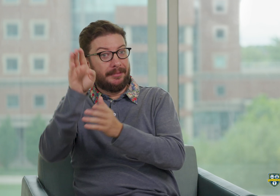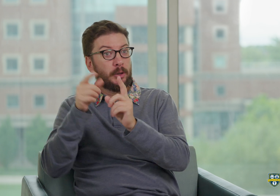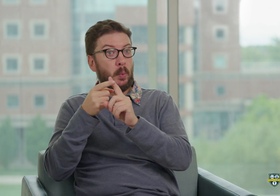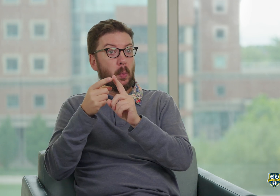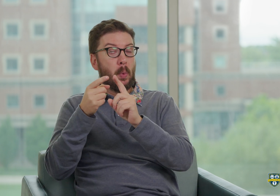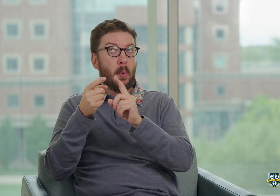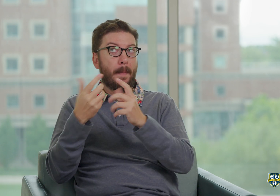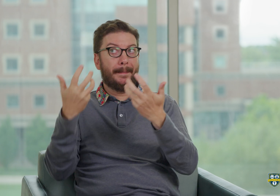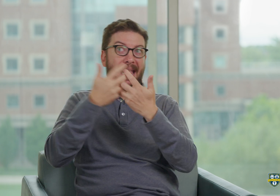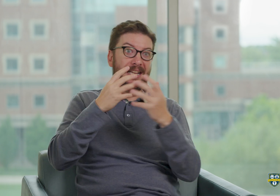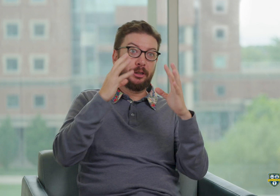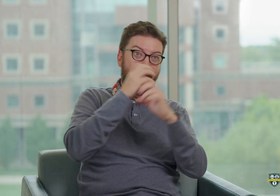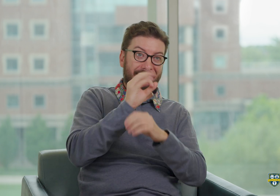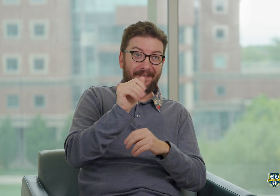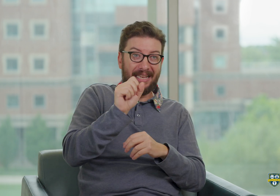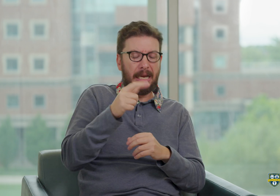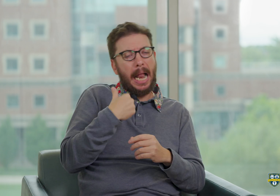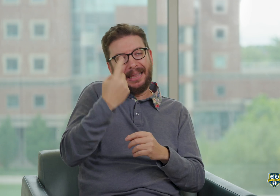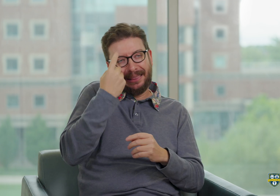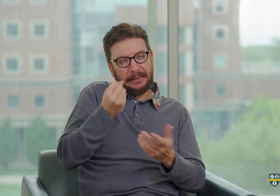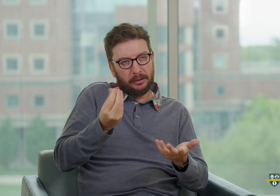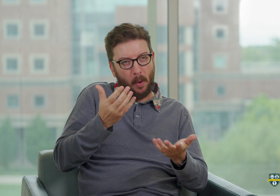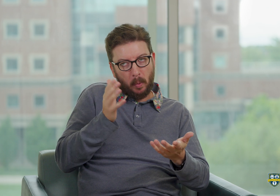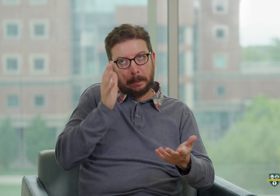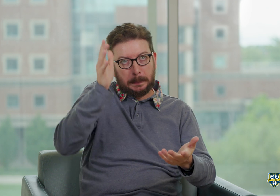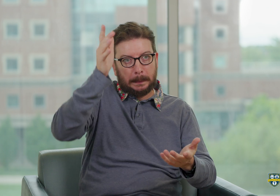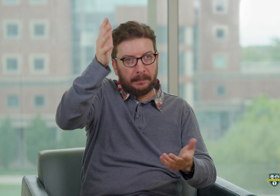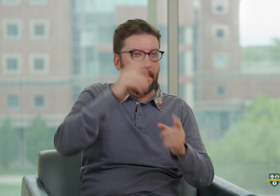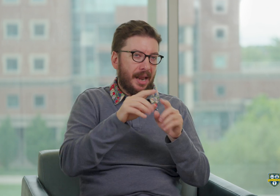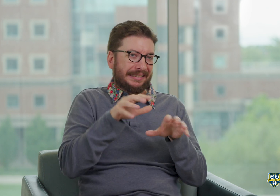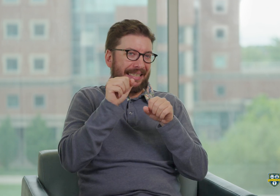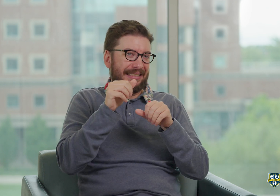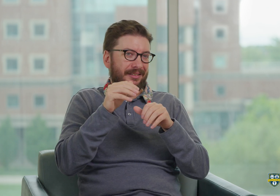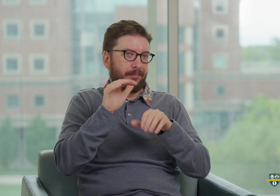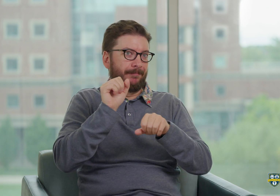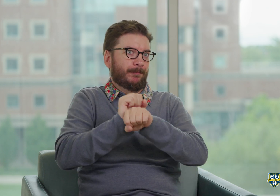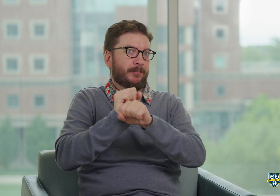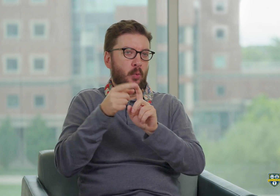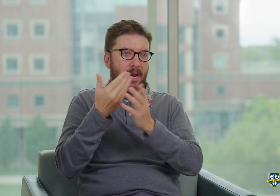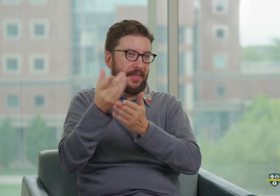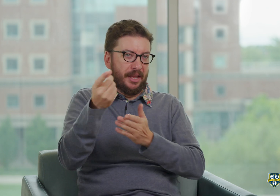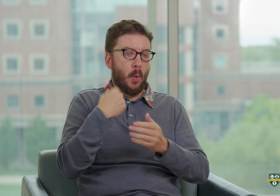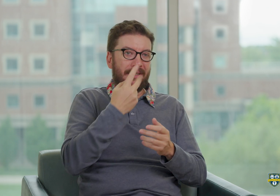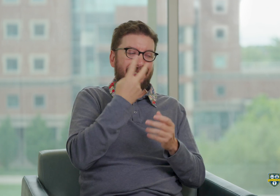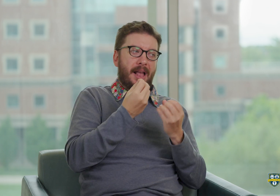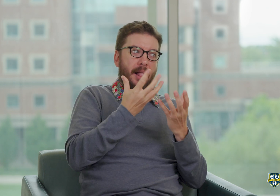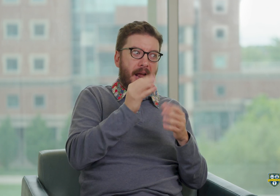match the complexity of ASL? I think in the future, it'll take a lot of work to get there. We've seen a lot of work with